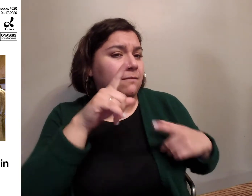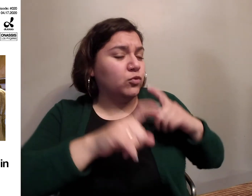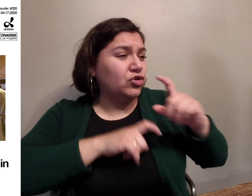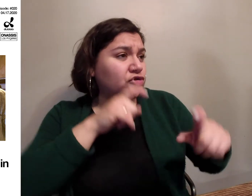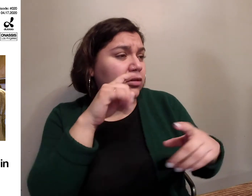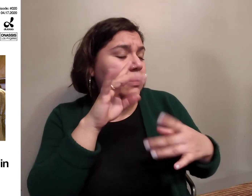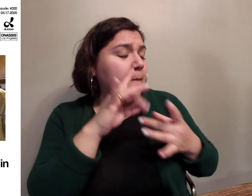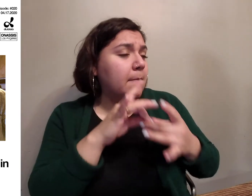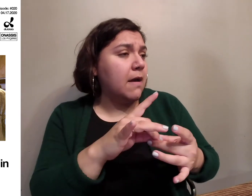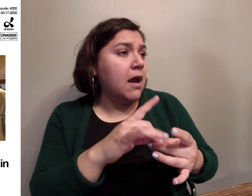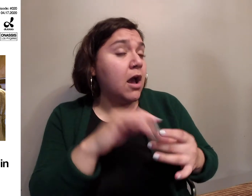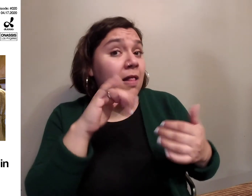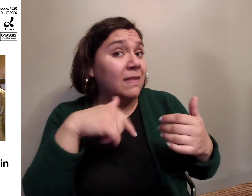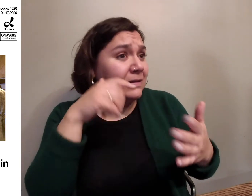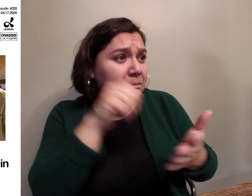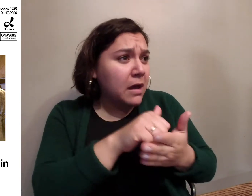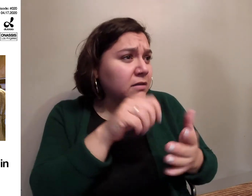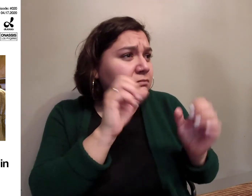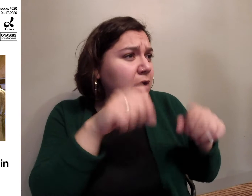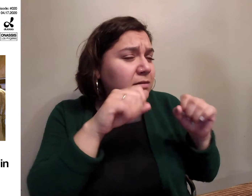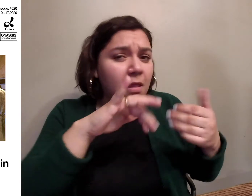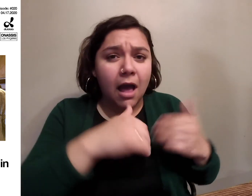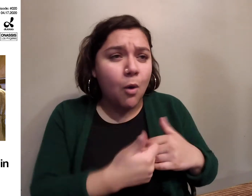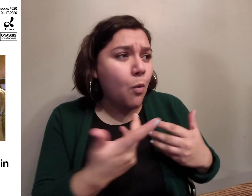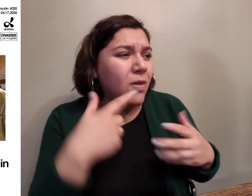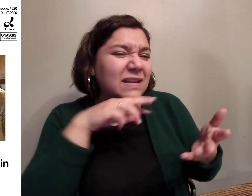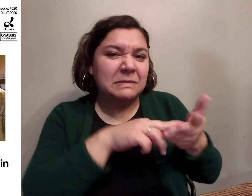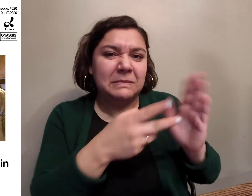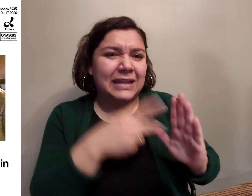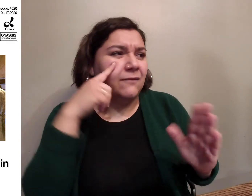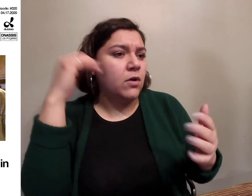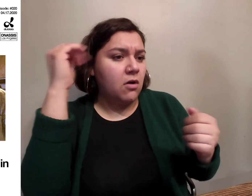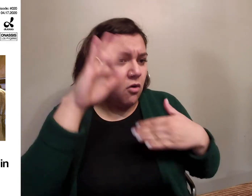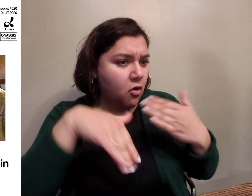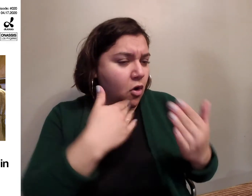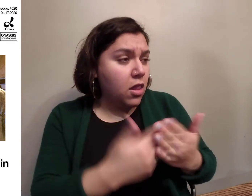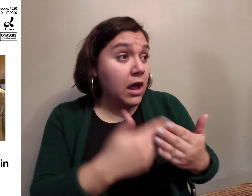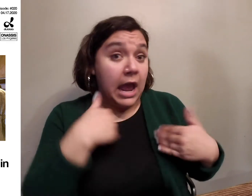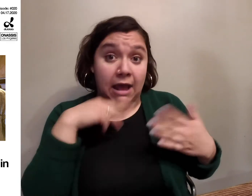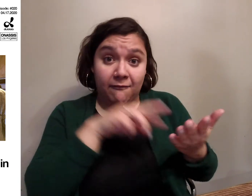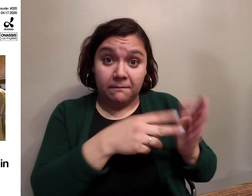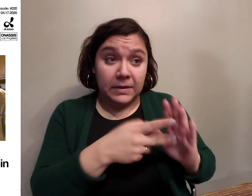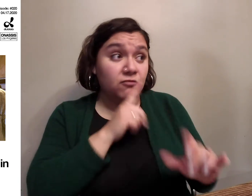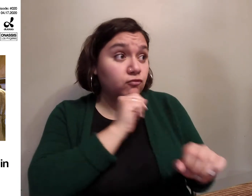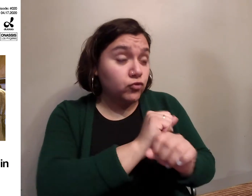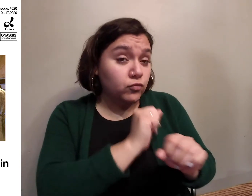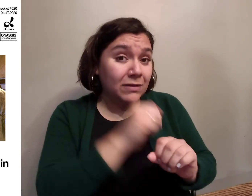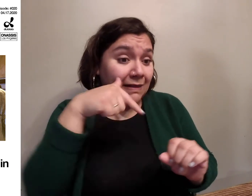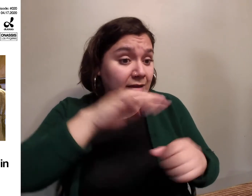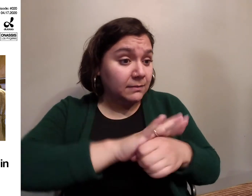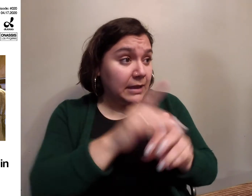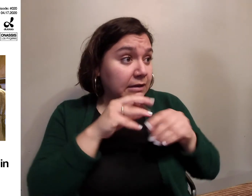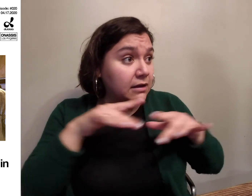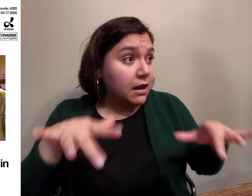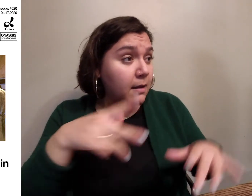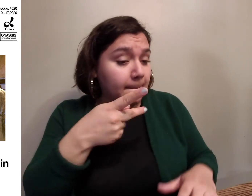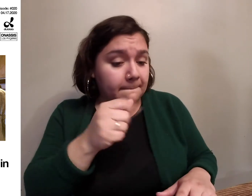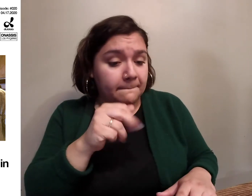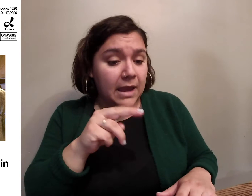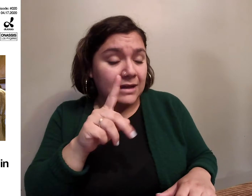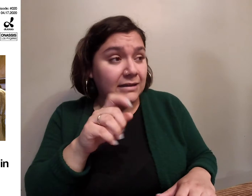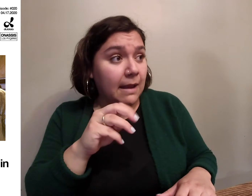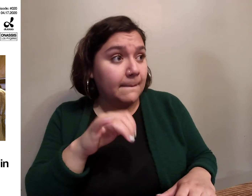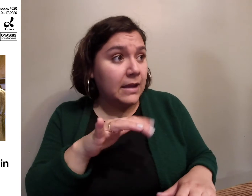possible? What is the meaning of all this? Is there a meaning to this pandemic? I hope there is